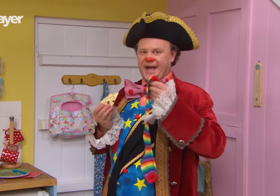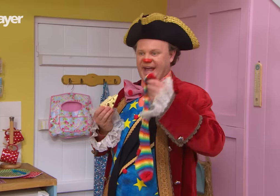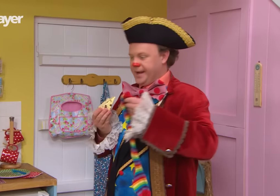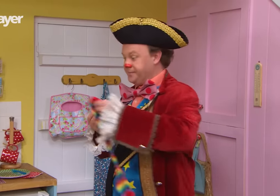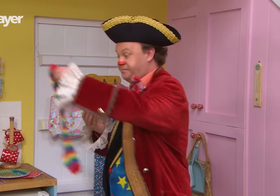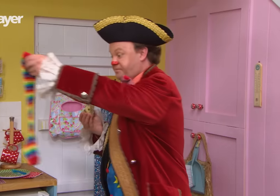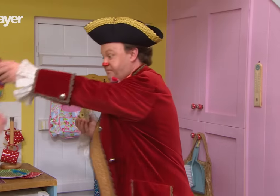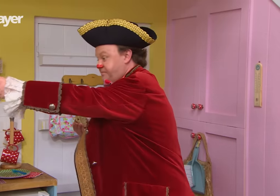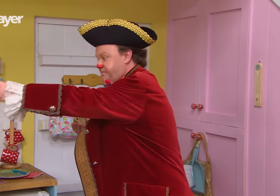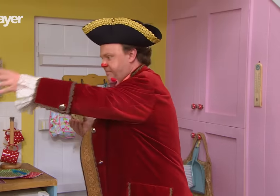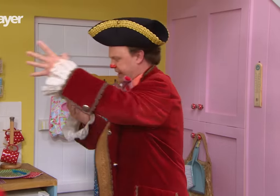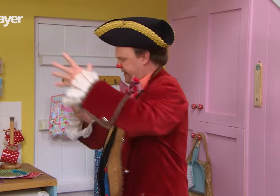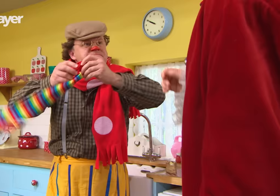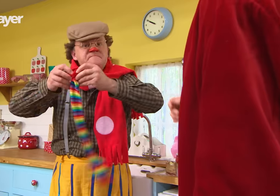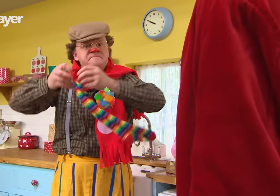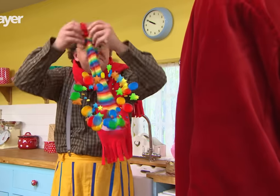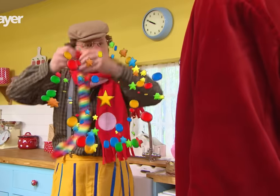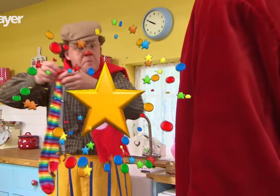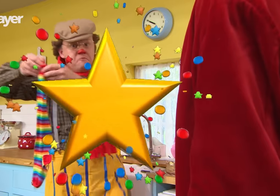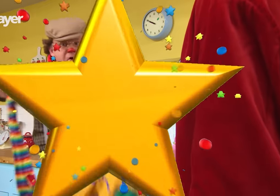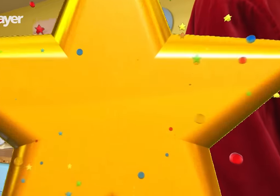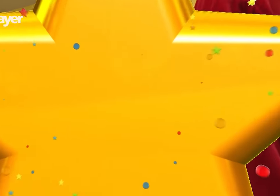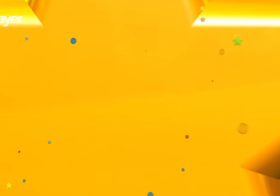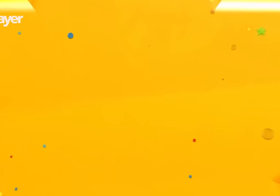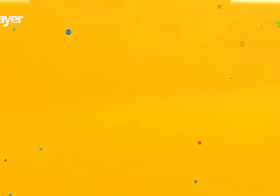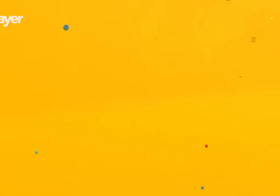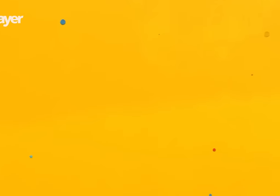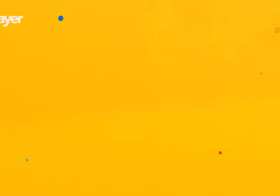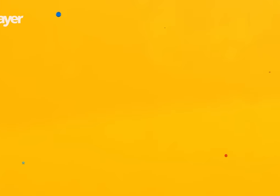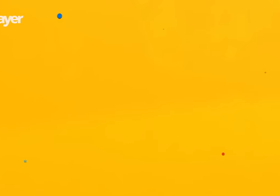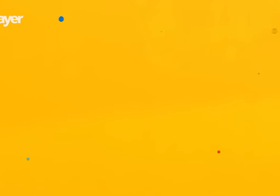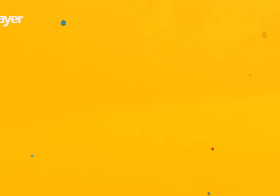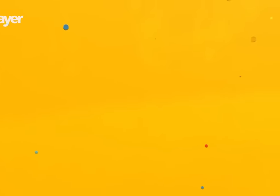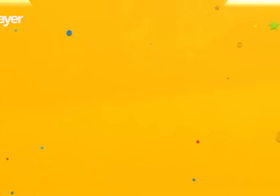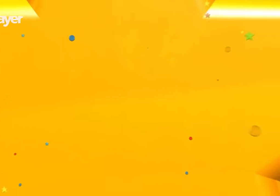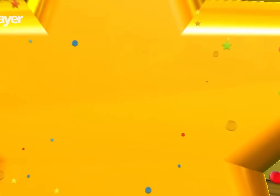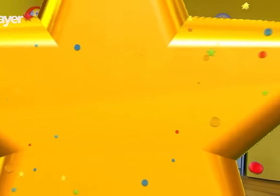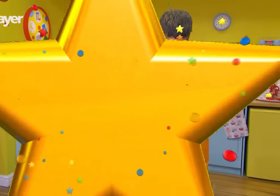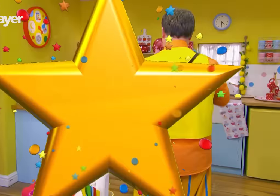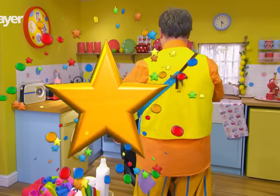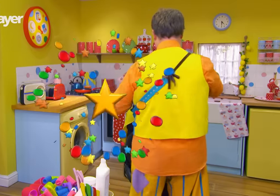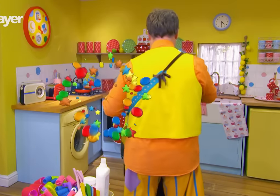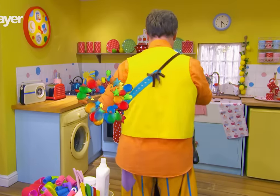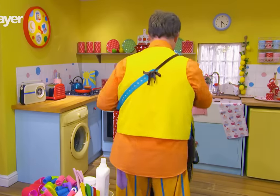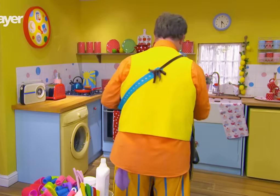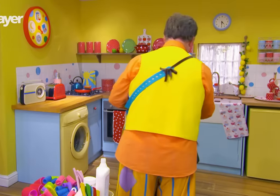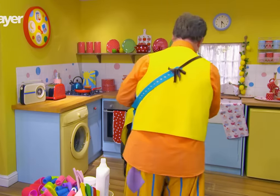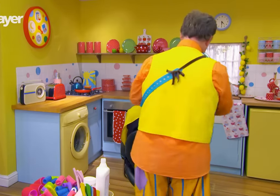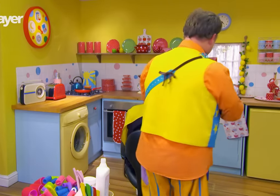Okay. Whoa, Hello. Mr